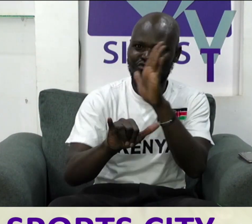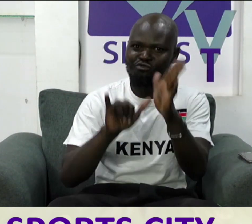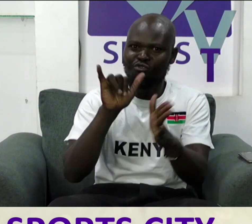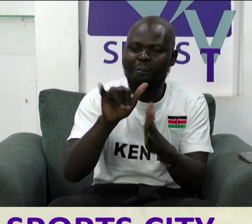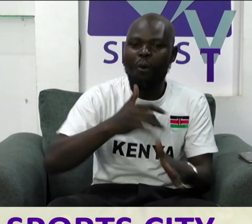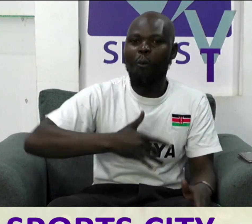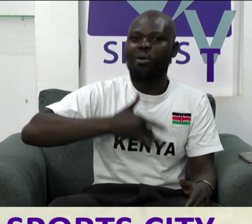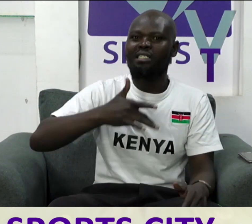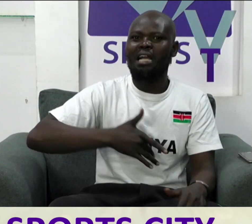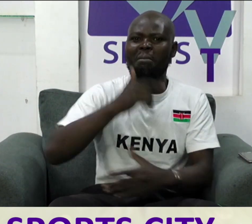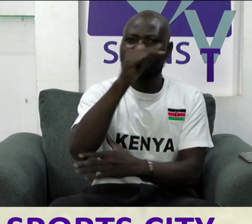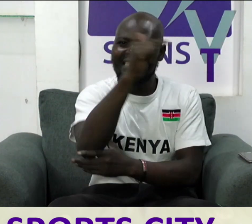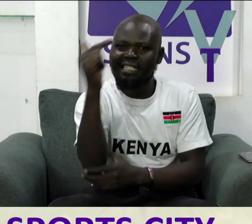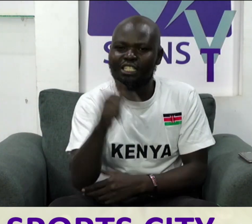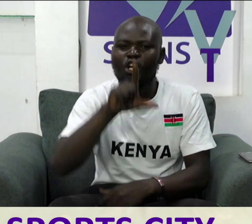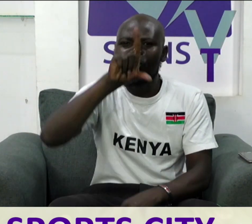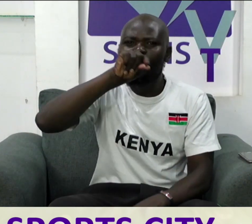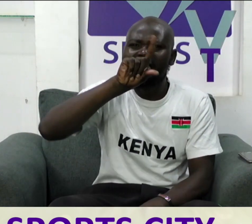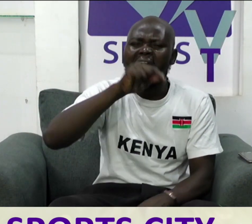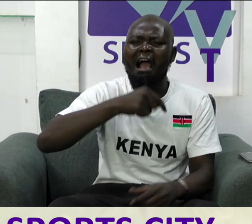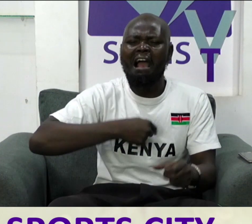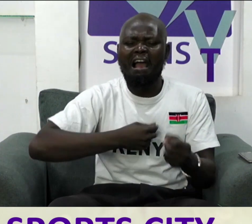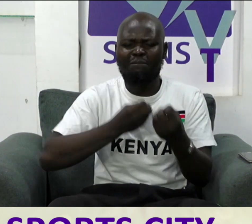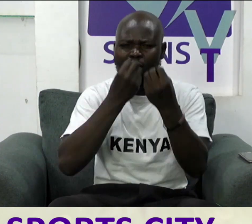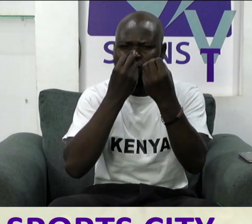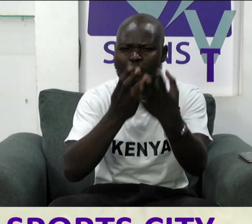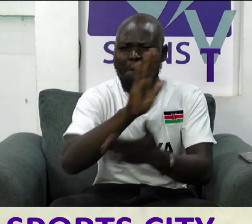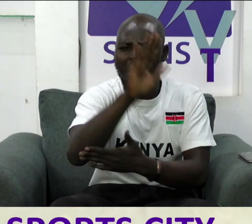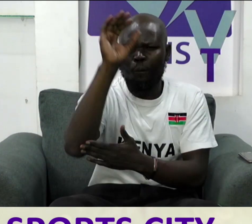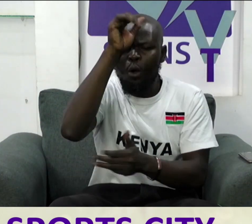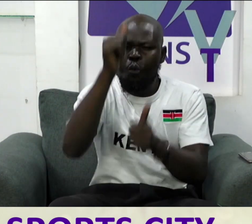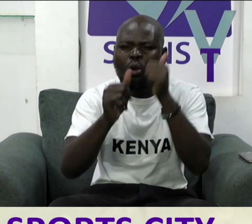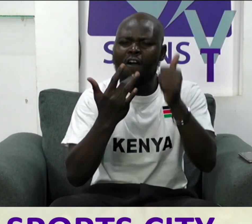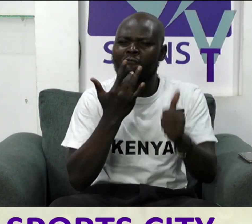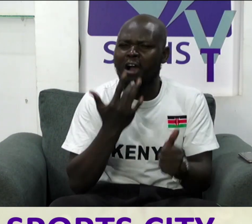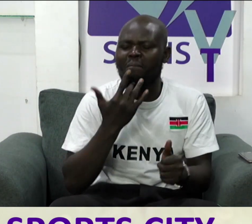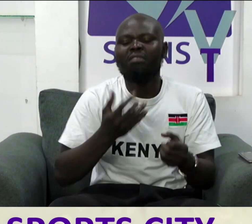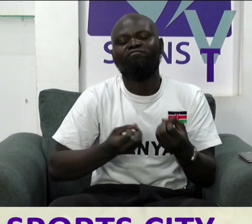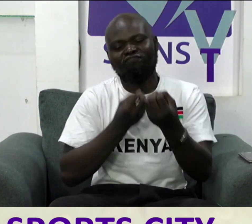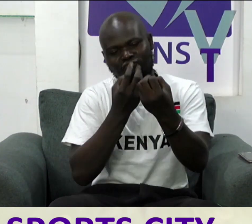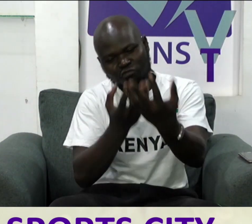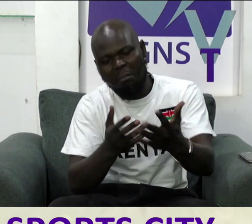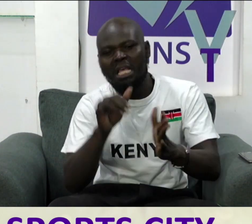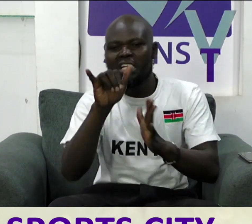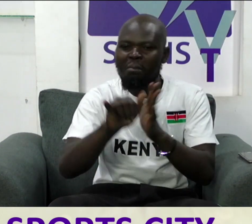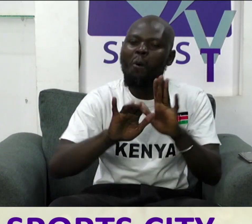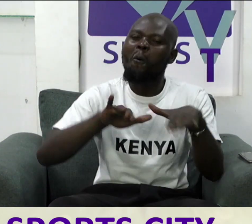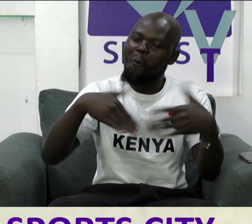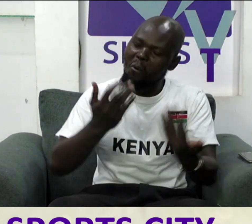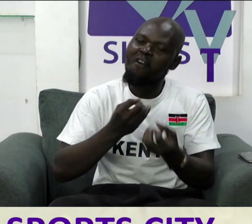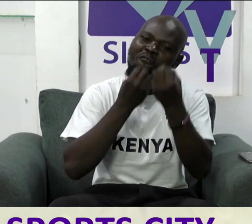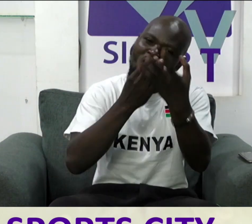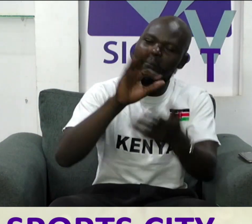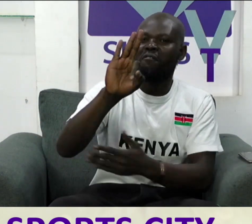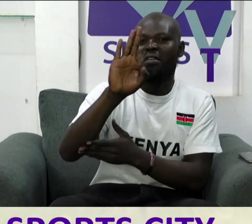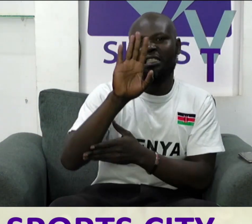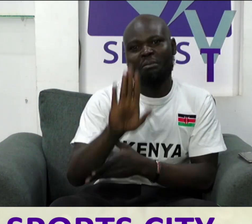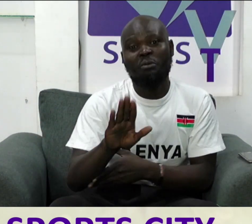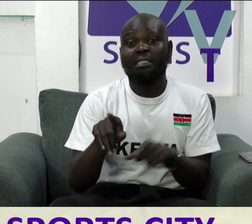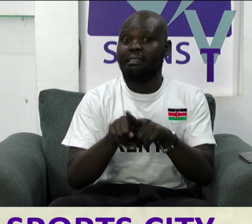our social media platform, that is YouTube, Facebook, Twitter, previous Twitter,